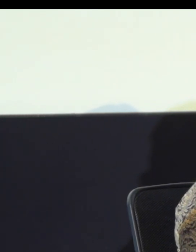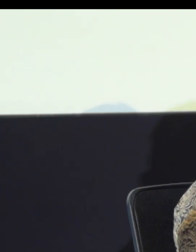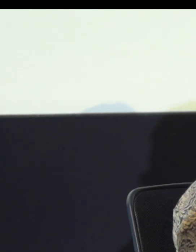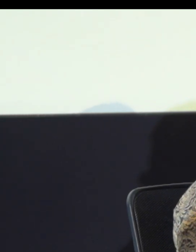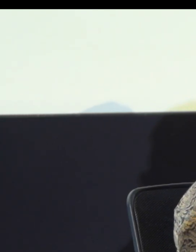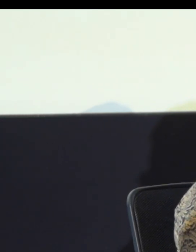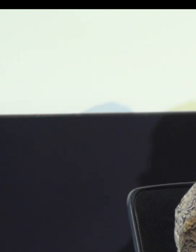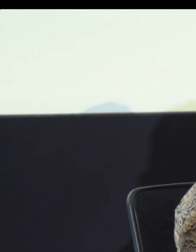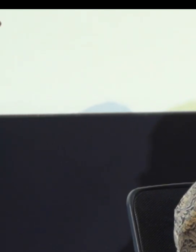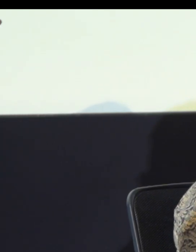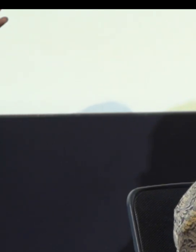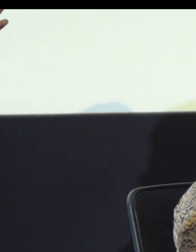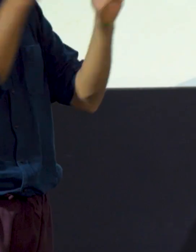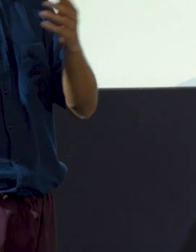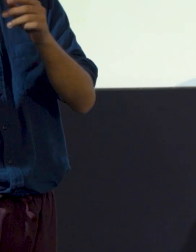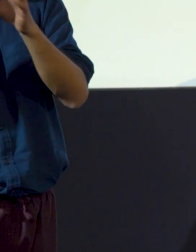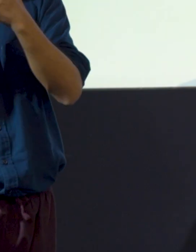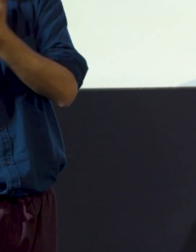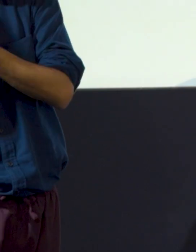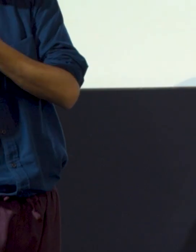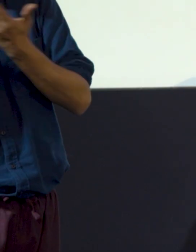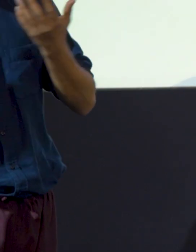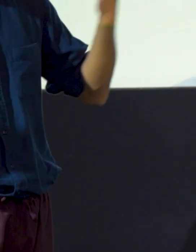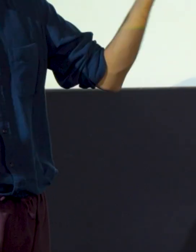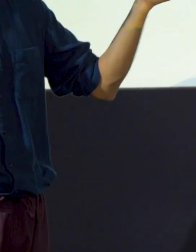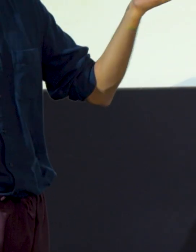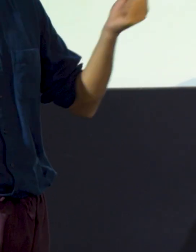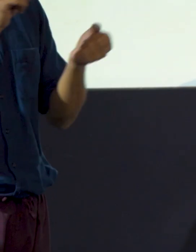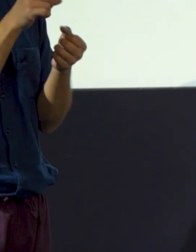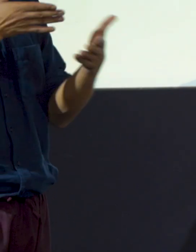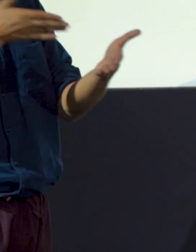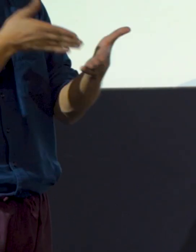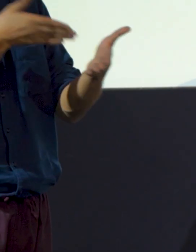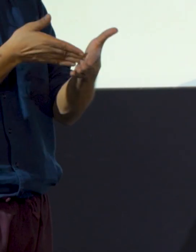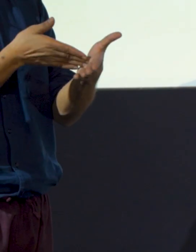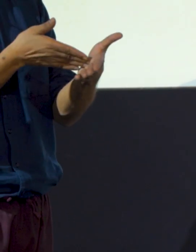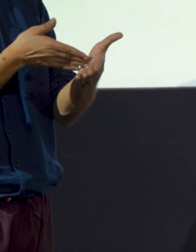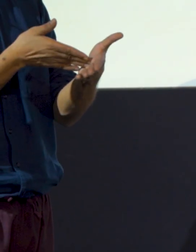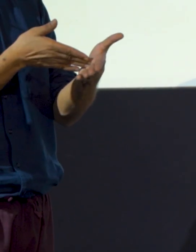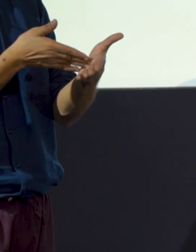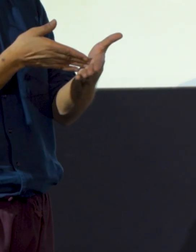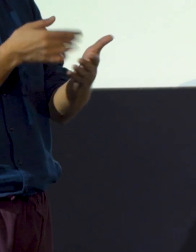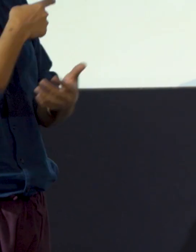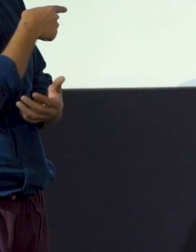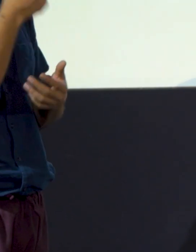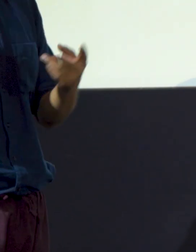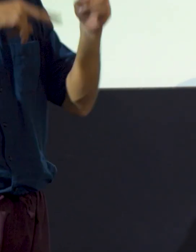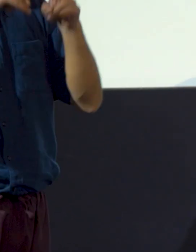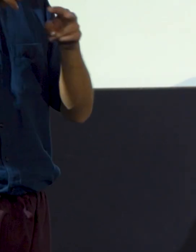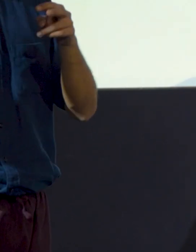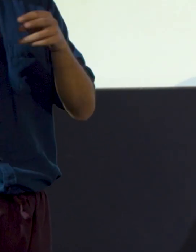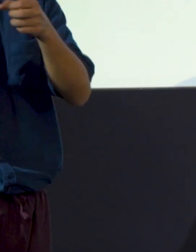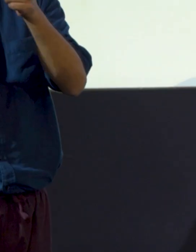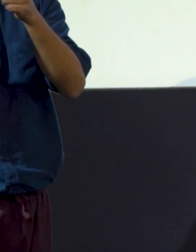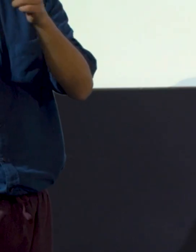for healthcare accessibility, because there is a fund flow mechanism which is going on very smoothly. And if you see the